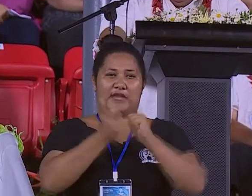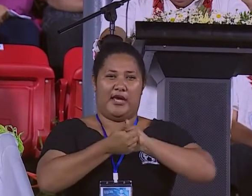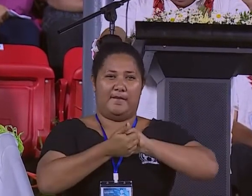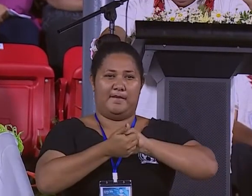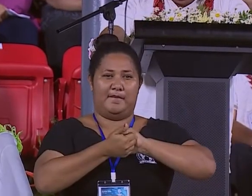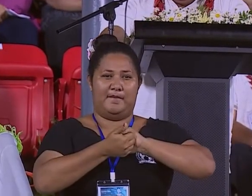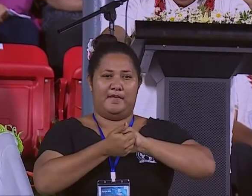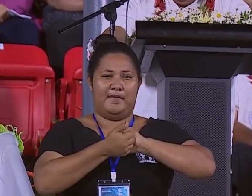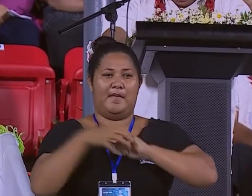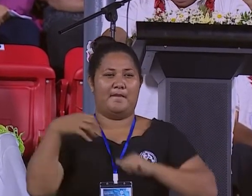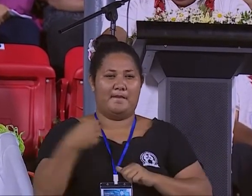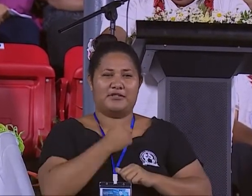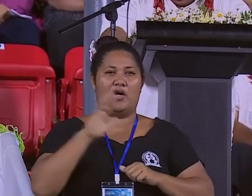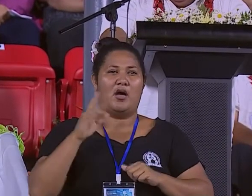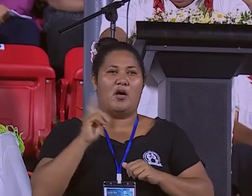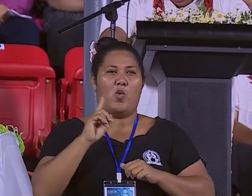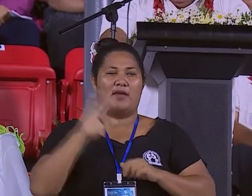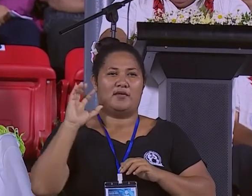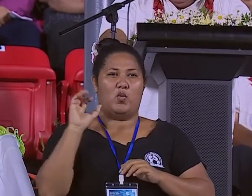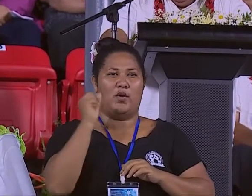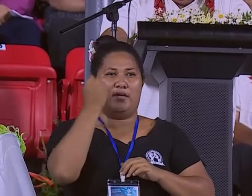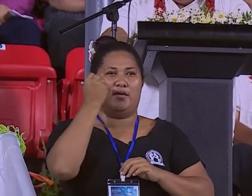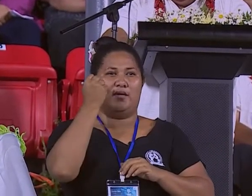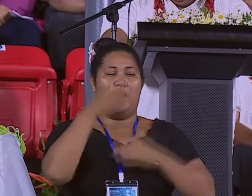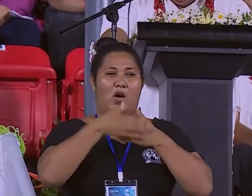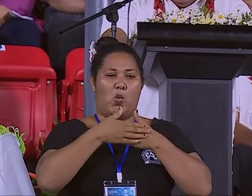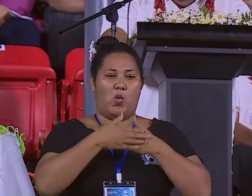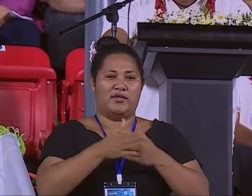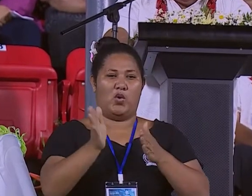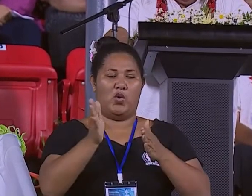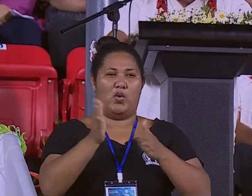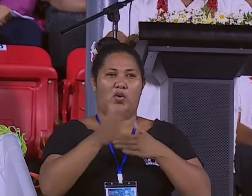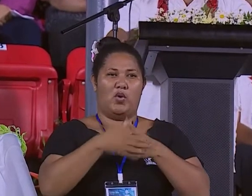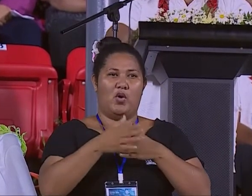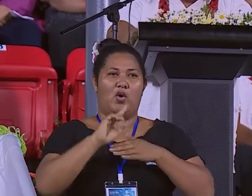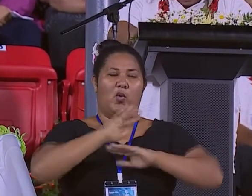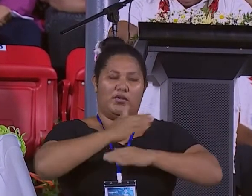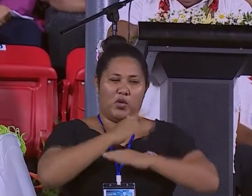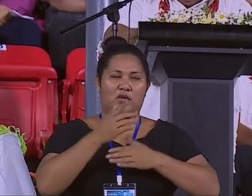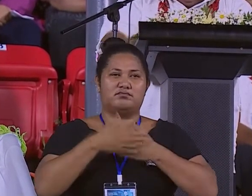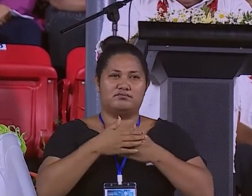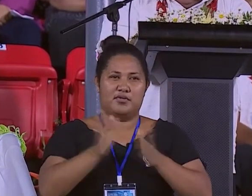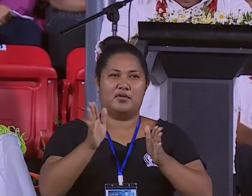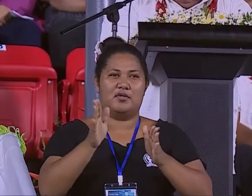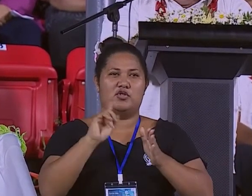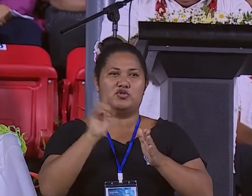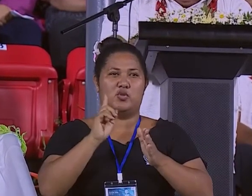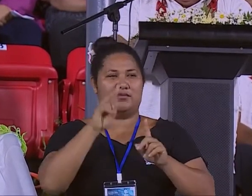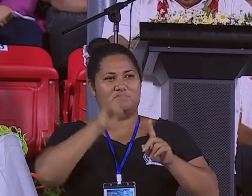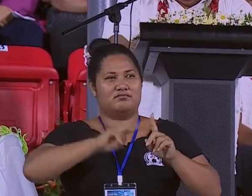Games should also be a window to demonstrate good